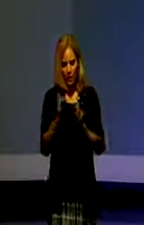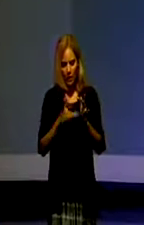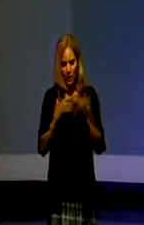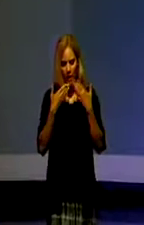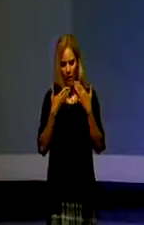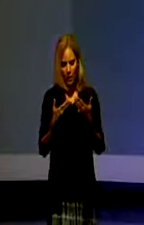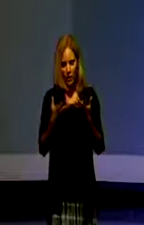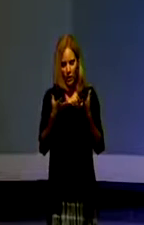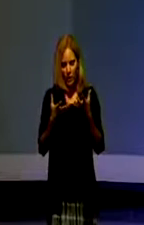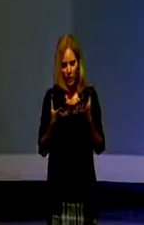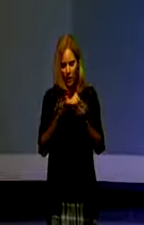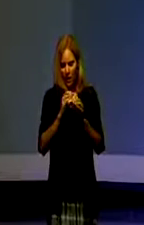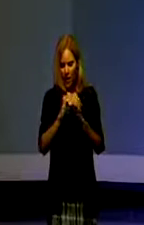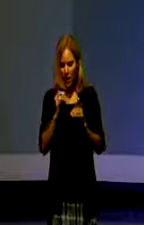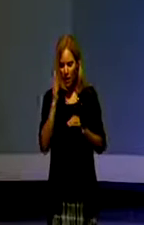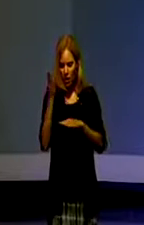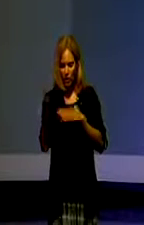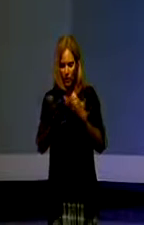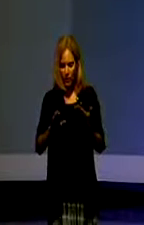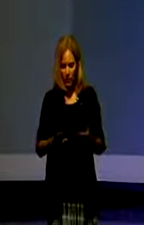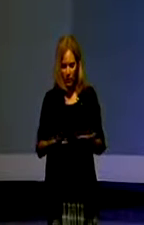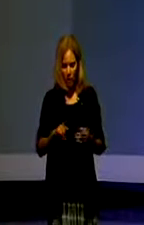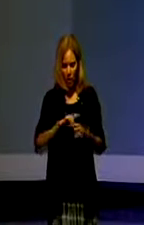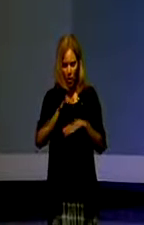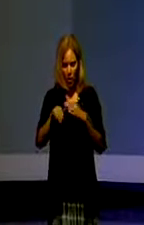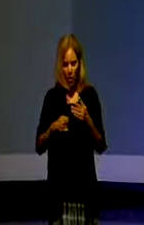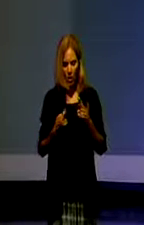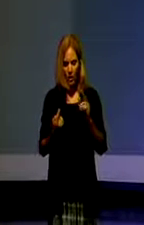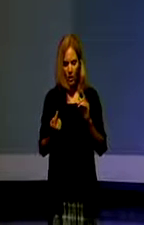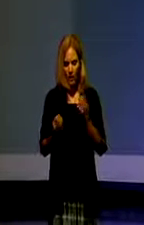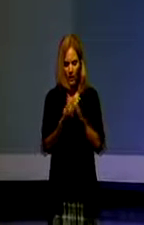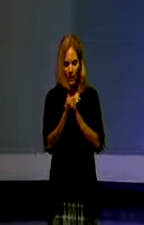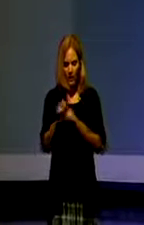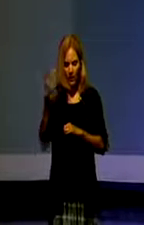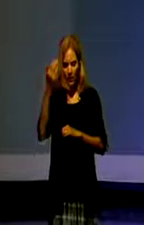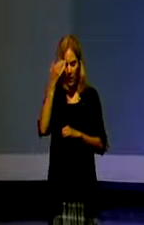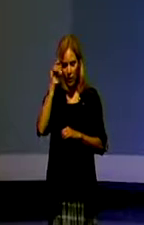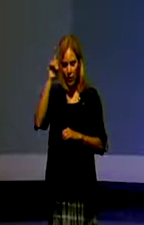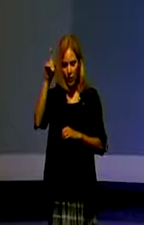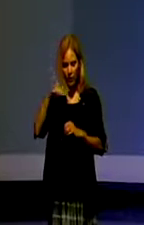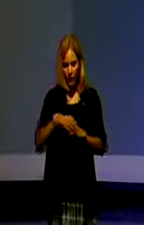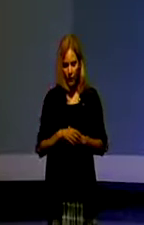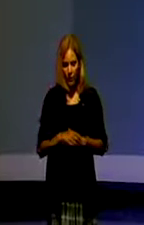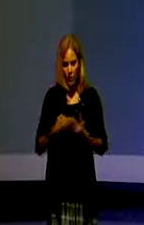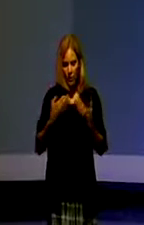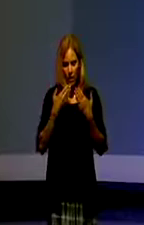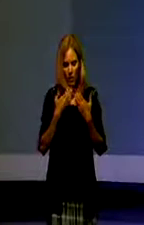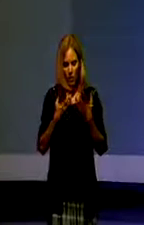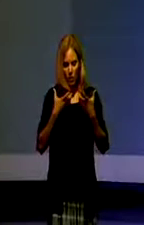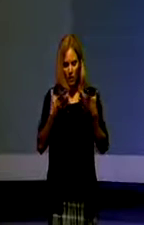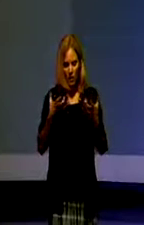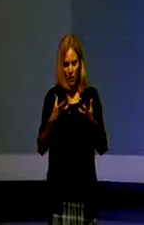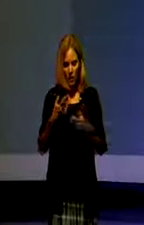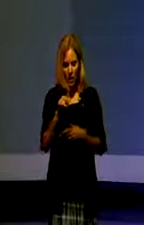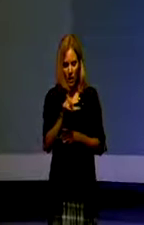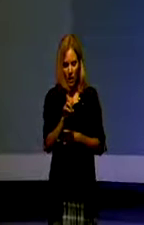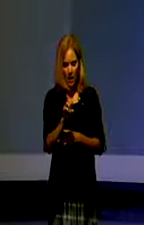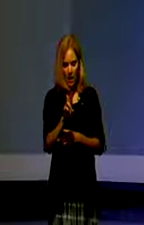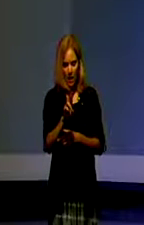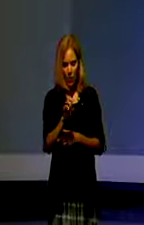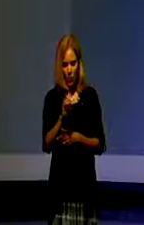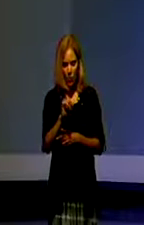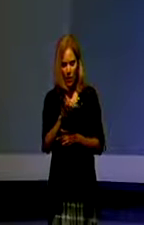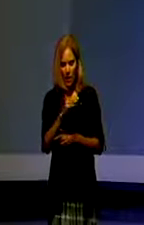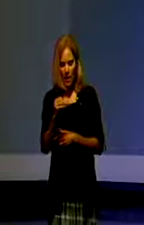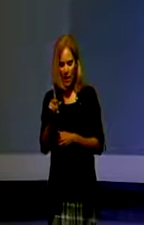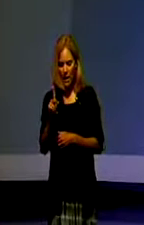you desire that none should perish, but that all should come to a saving knowledge of you. And we thank you so much for Leroy and Kay and